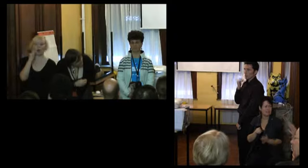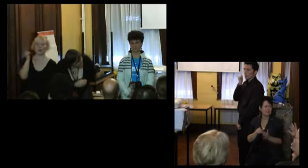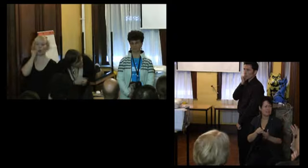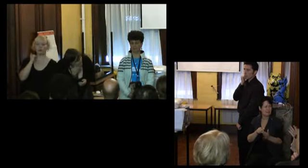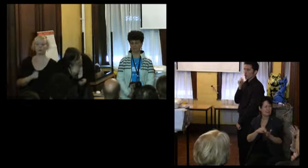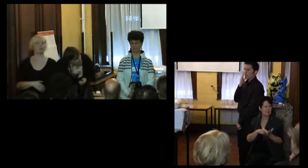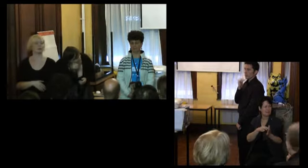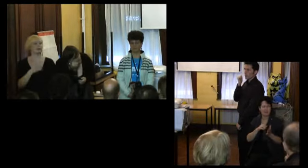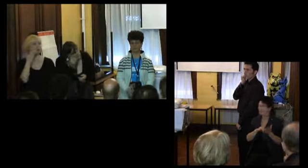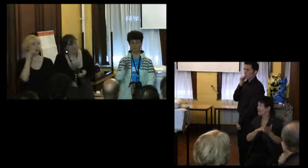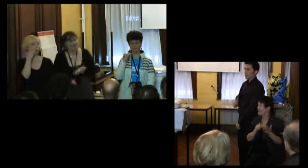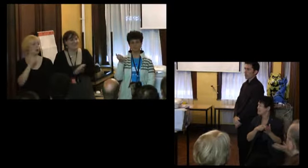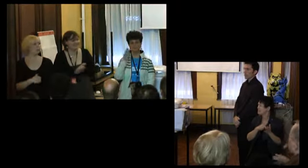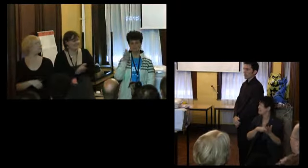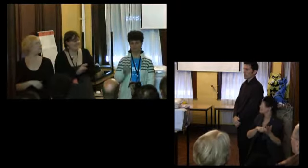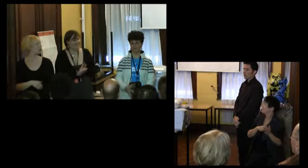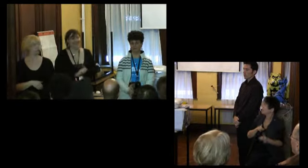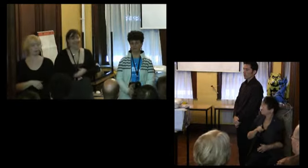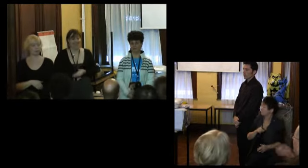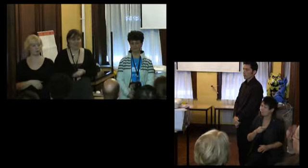His sign.